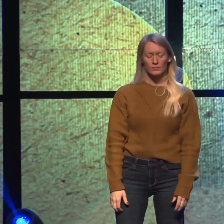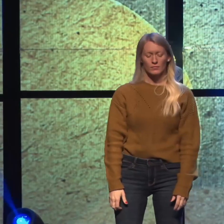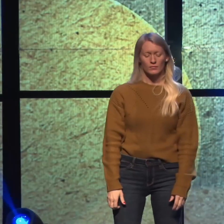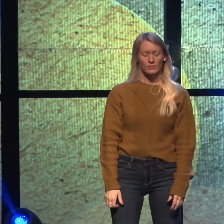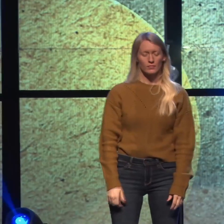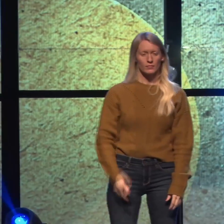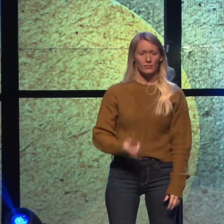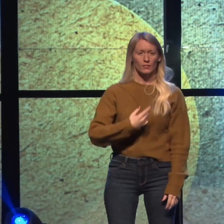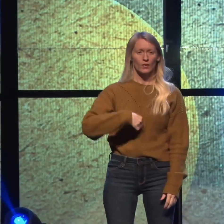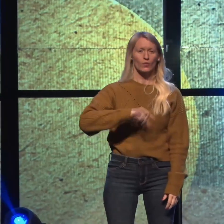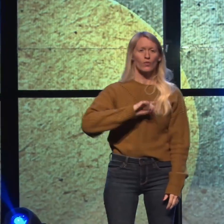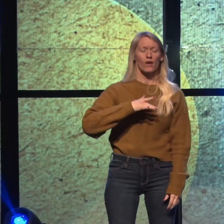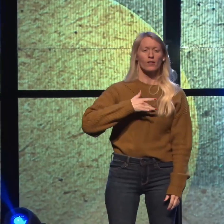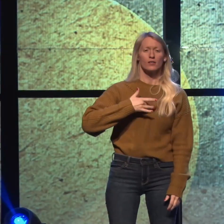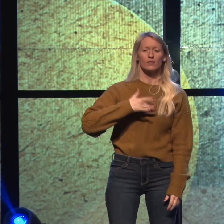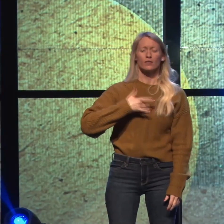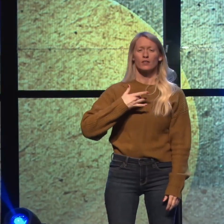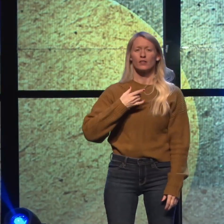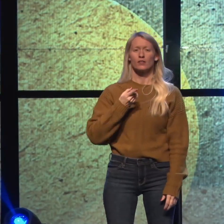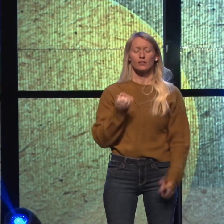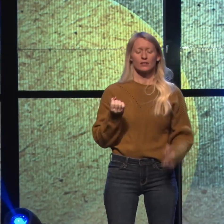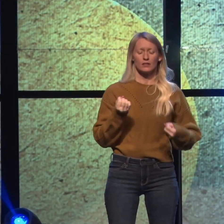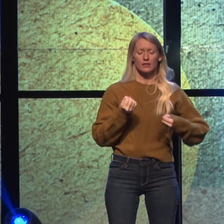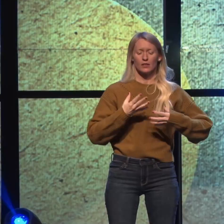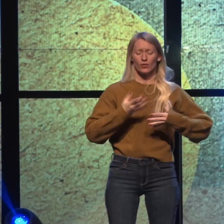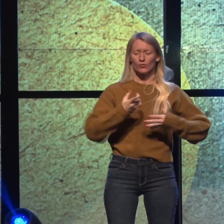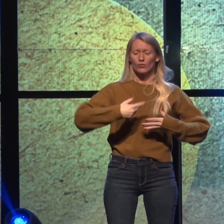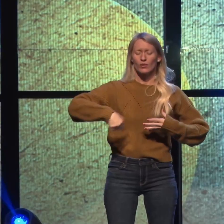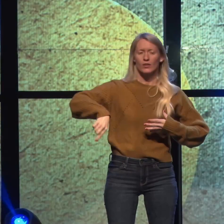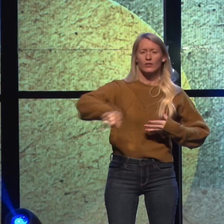and we feel the weight of fear around us and in us,